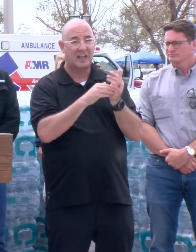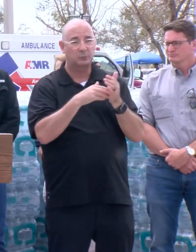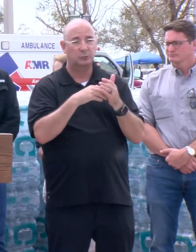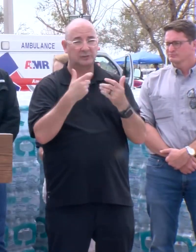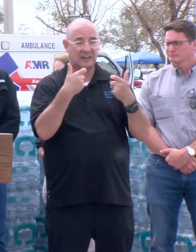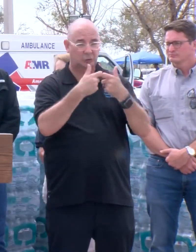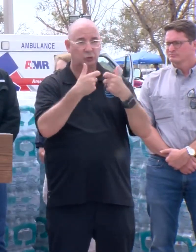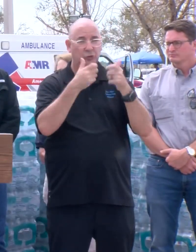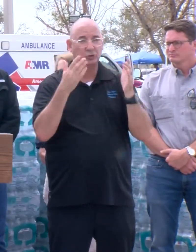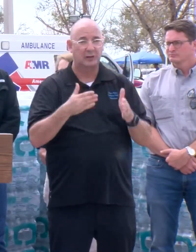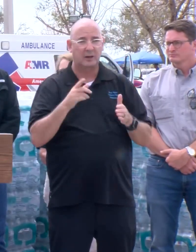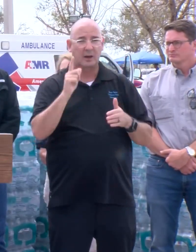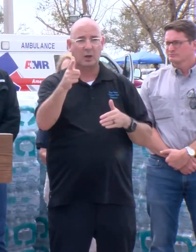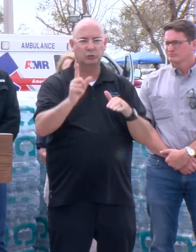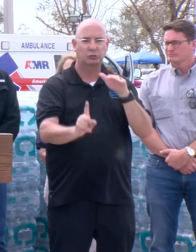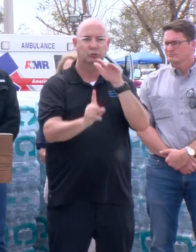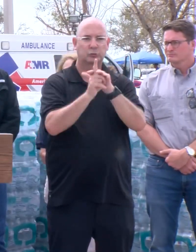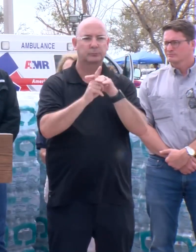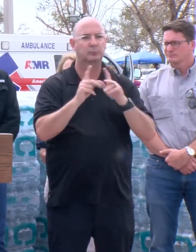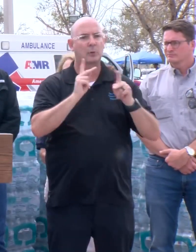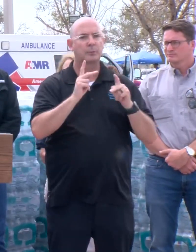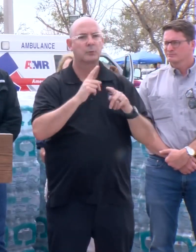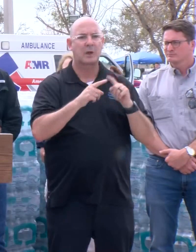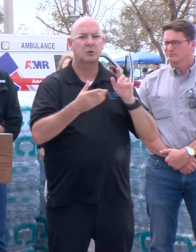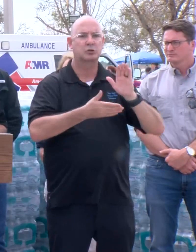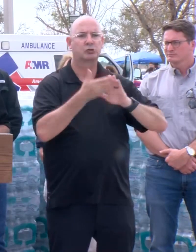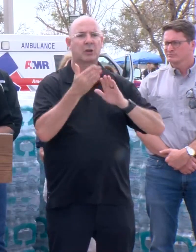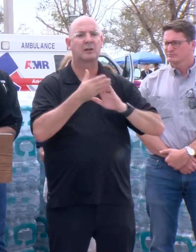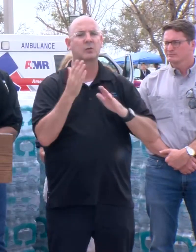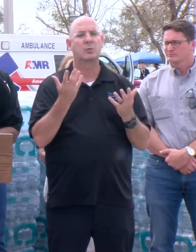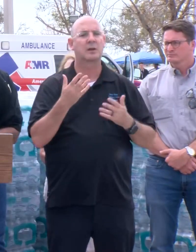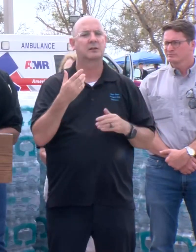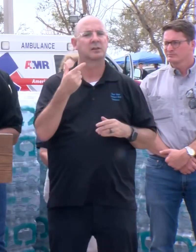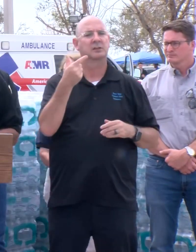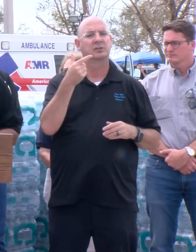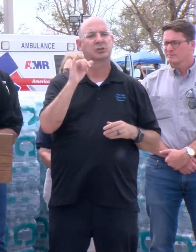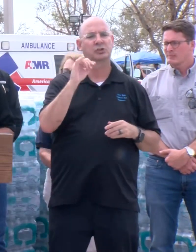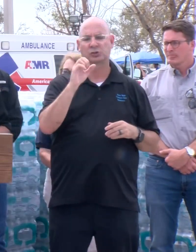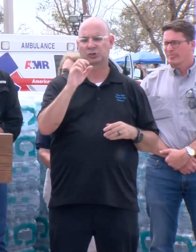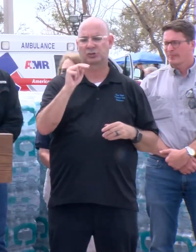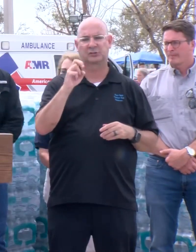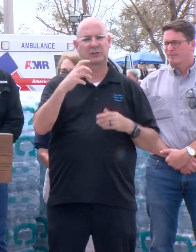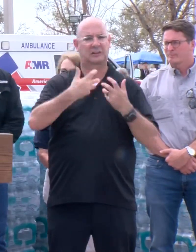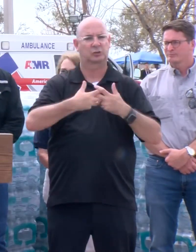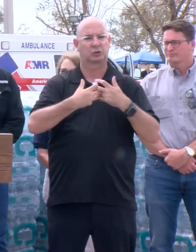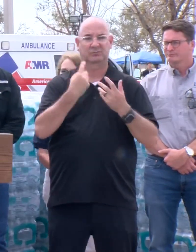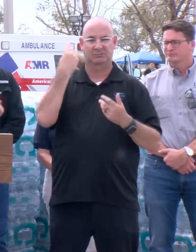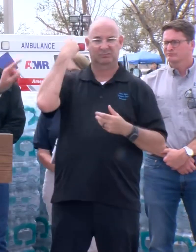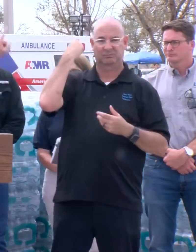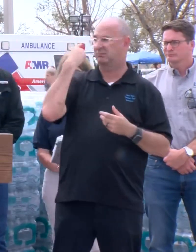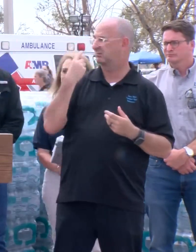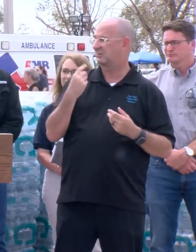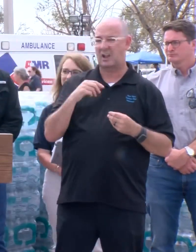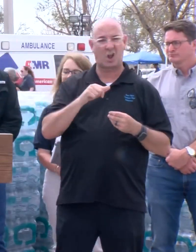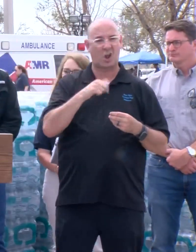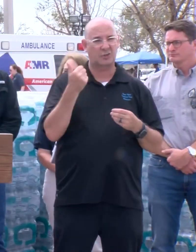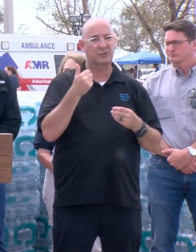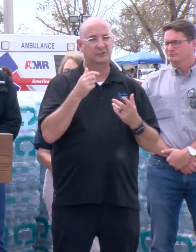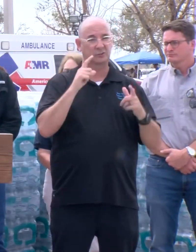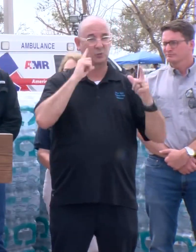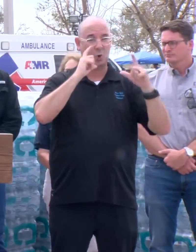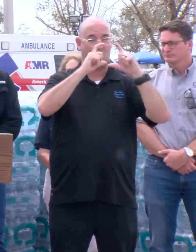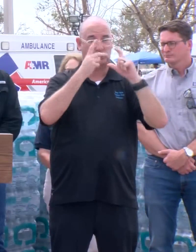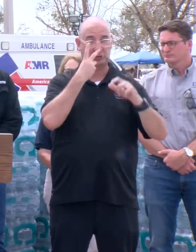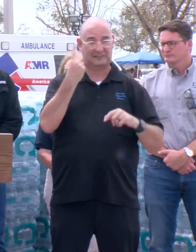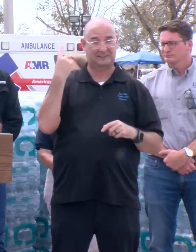you're operating off of a generator, this is a carbon monoxide detector, okay? These are free. You can go right over to this tent